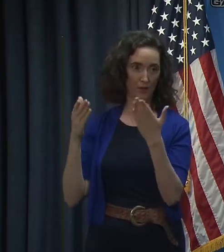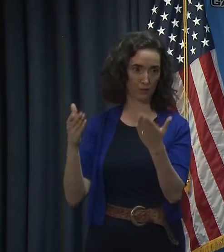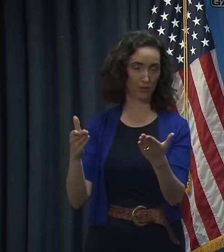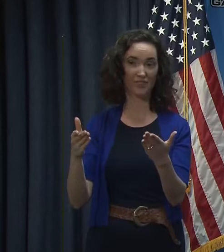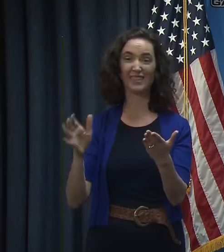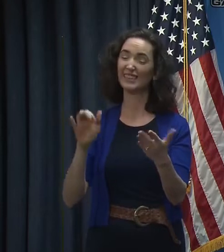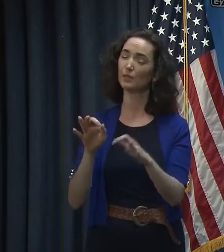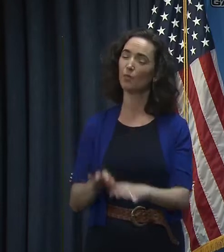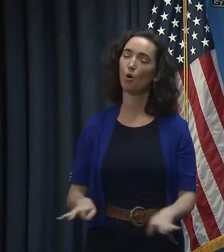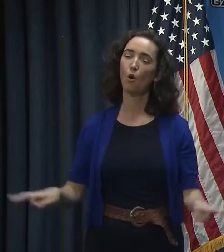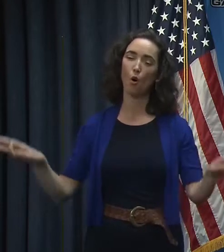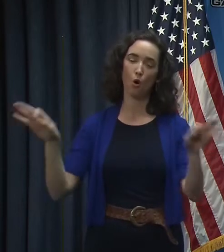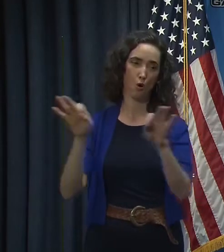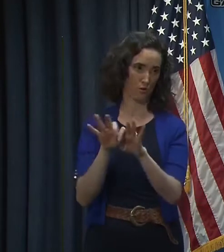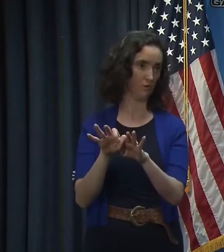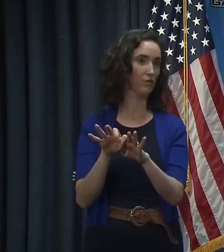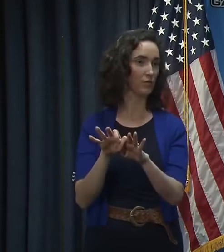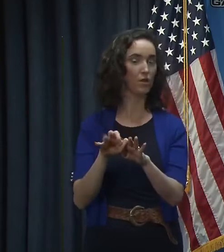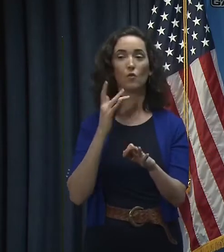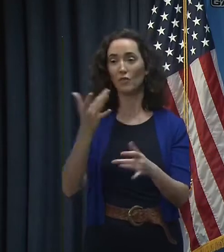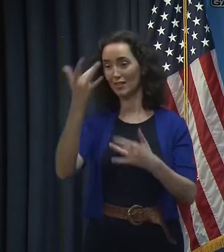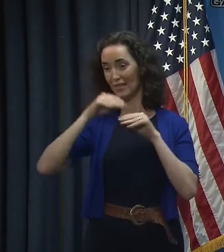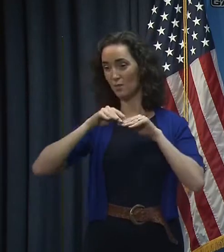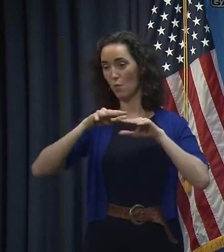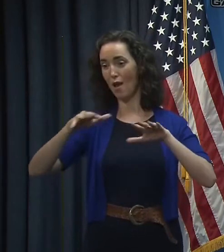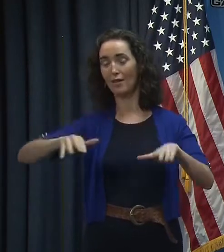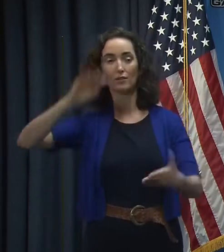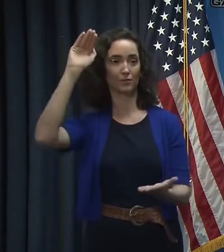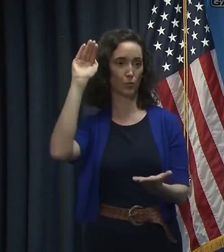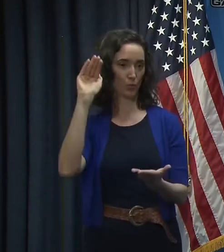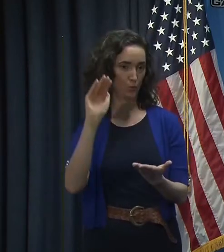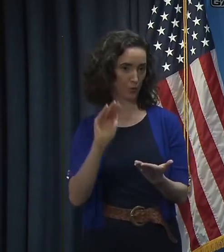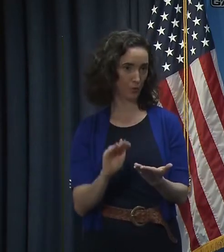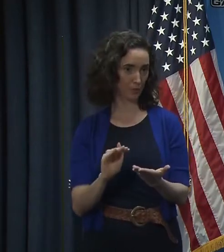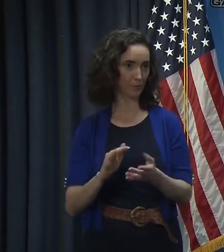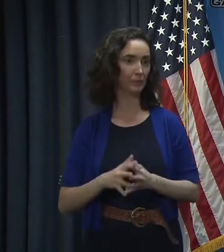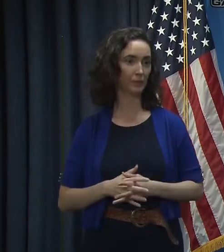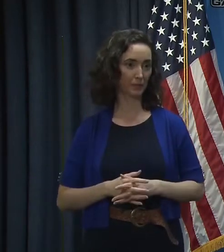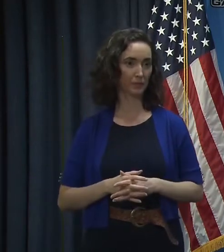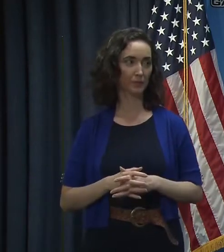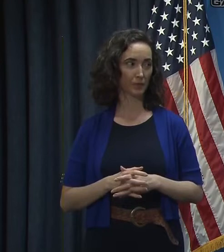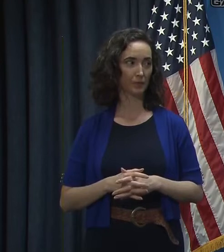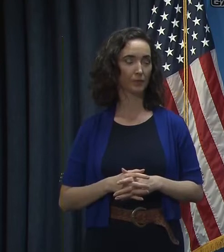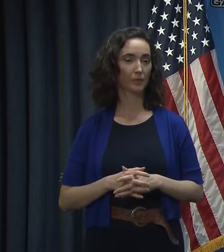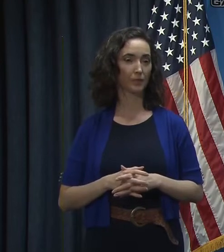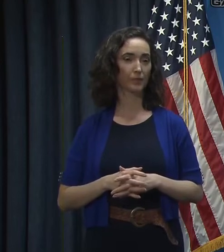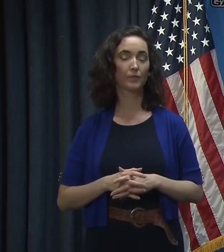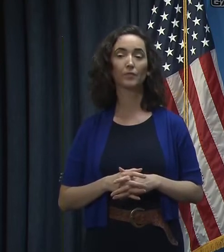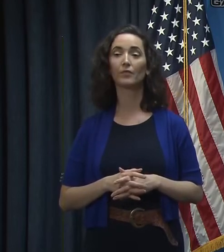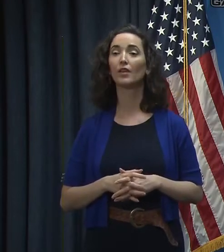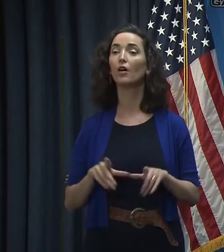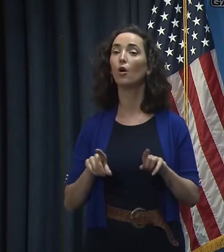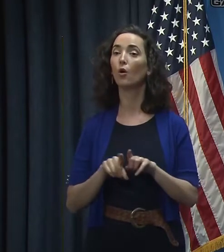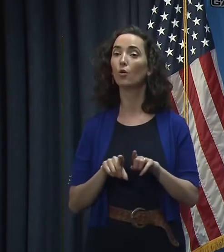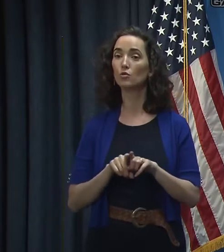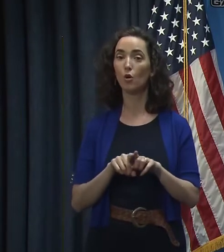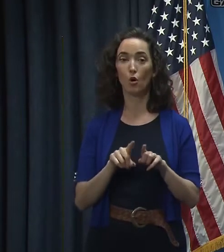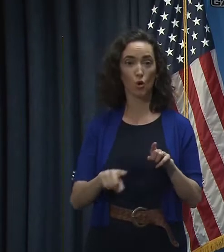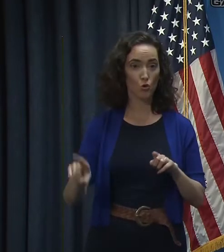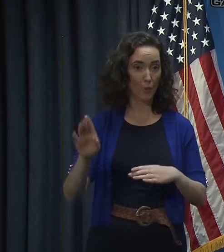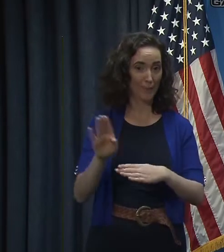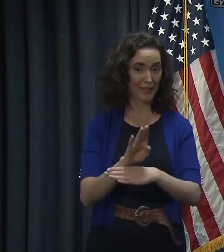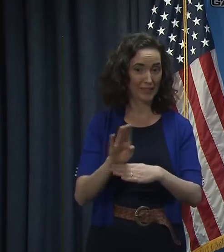important in order to reduce the spread of this particular virus. And we're asking businesses, therefore, to